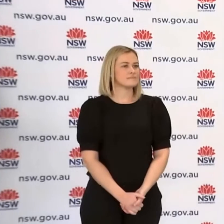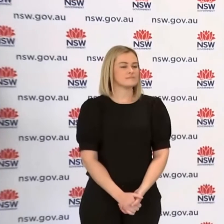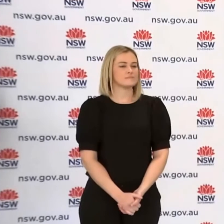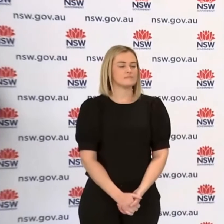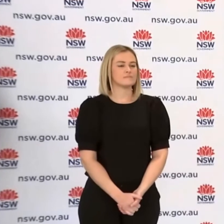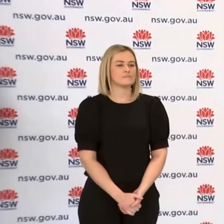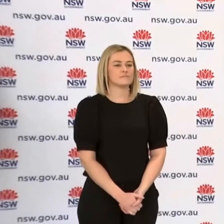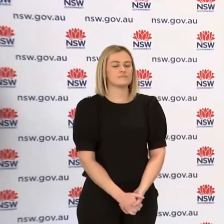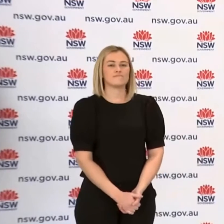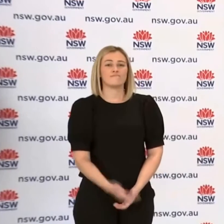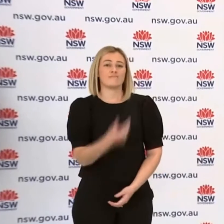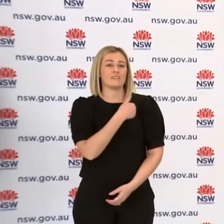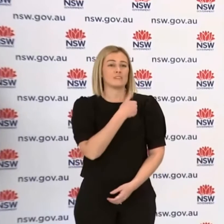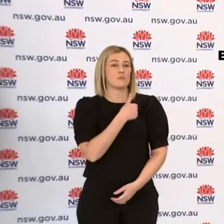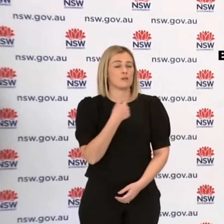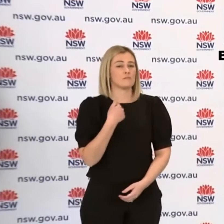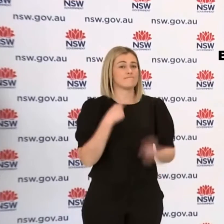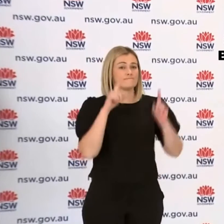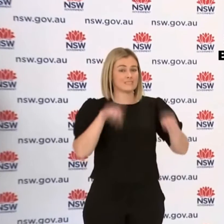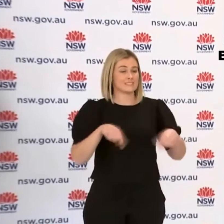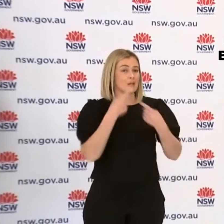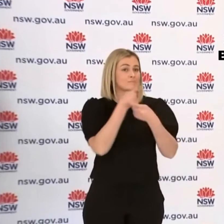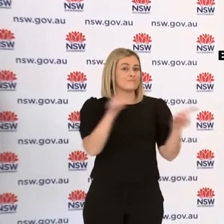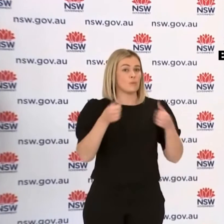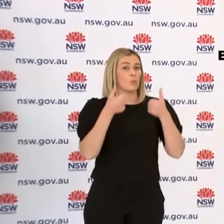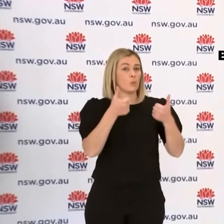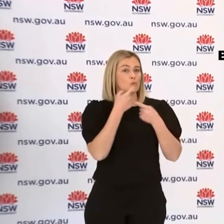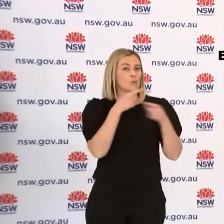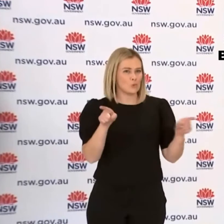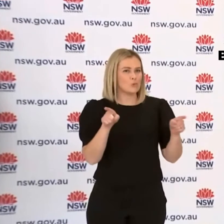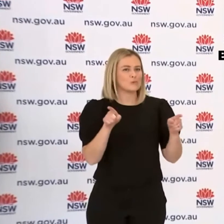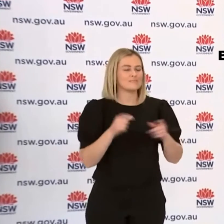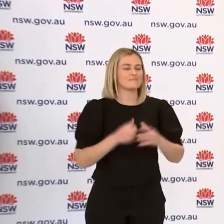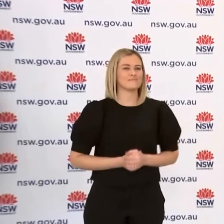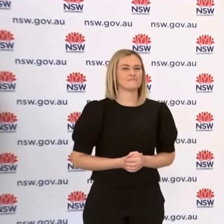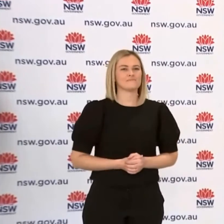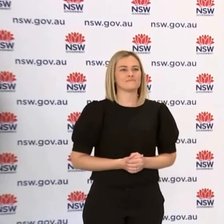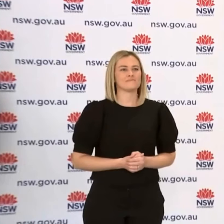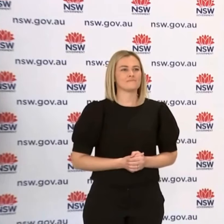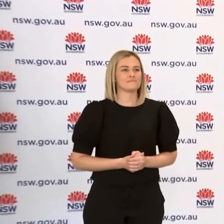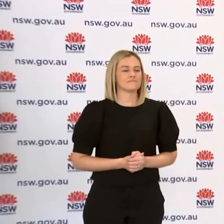I want to start this morning with just talking about some good news before we get to less good news.